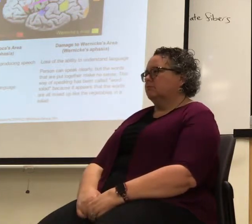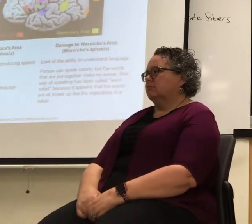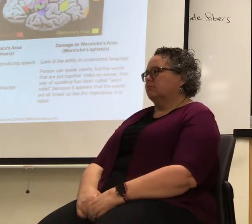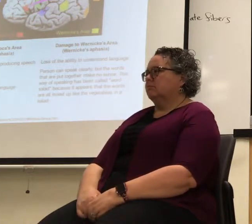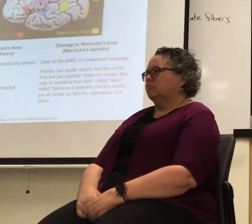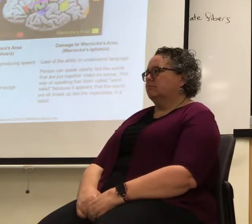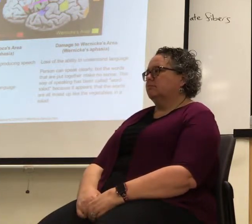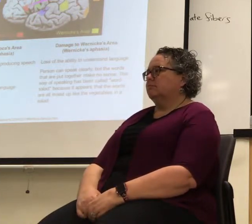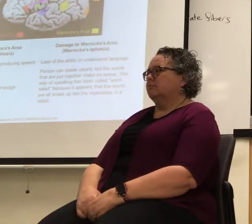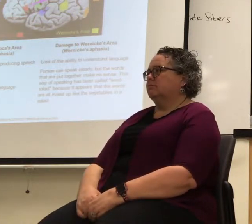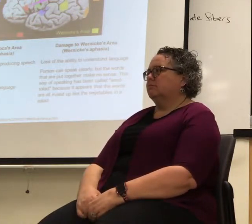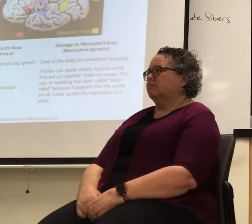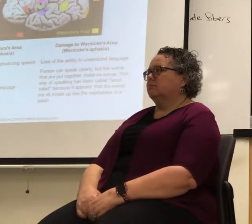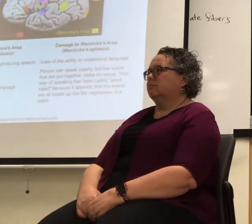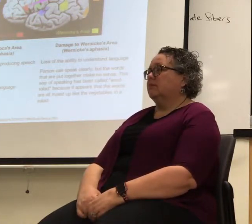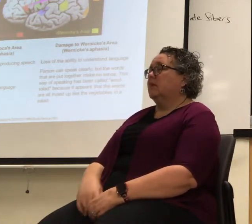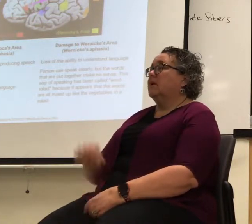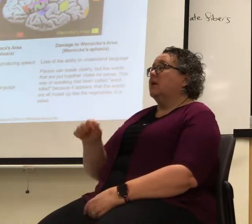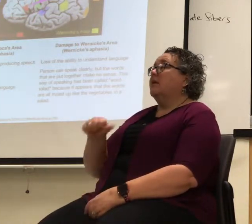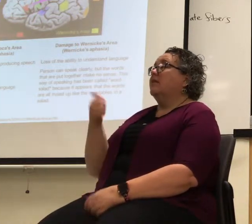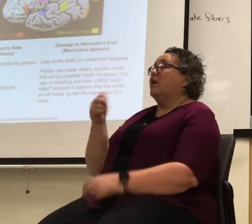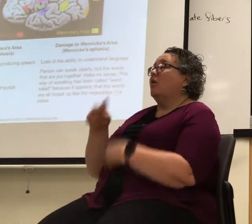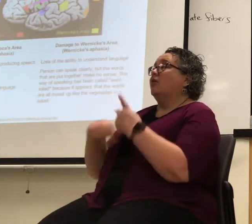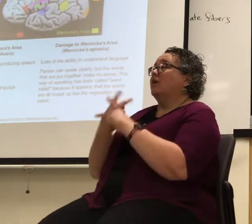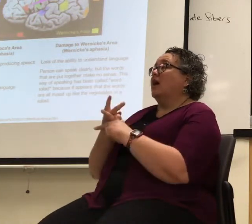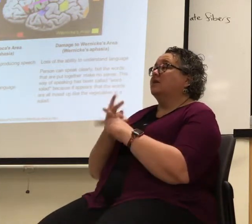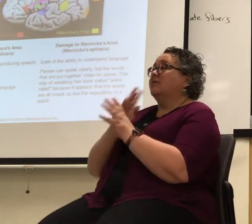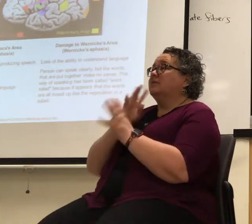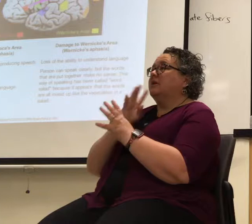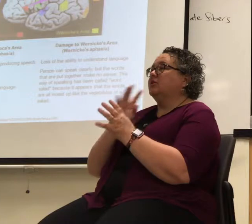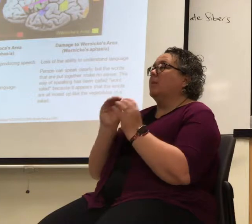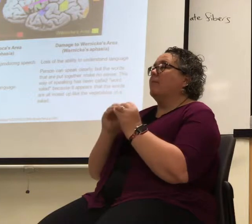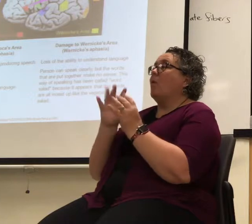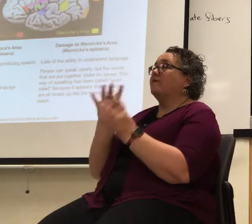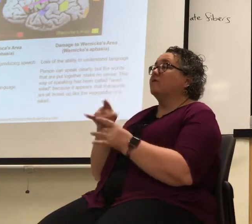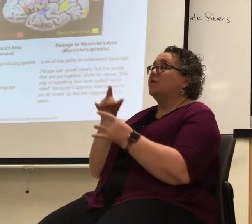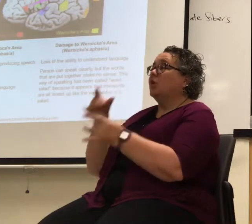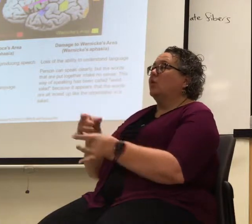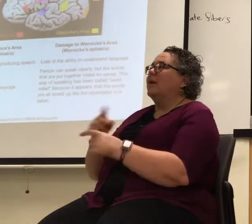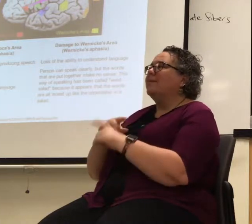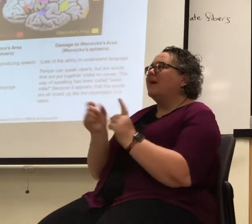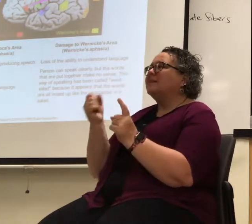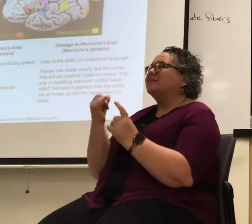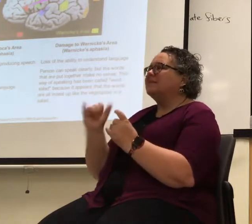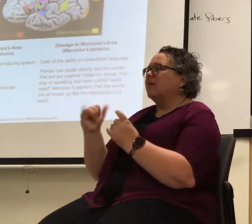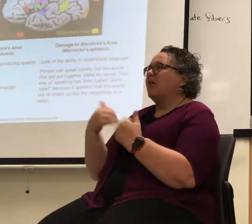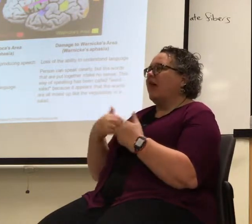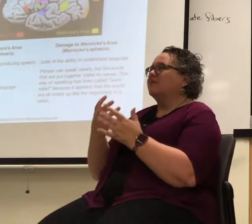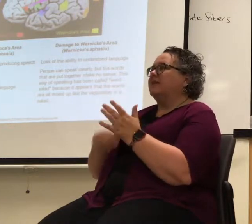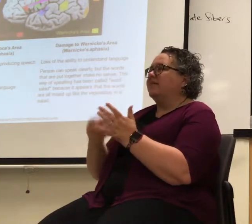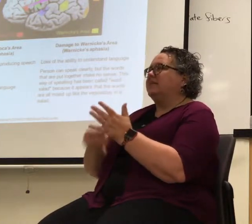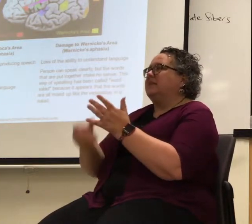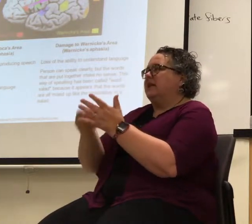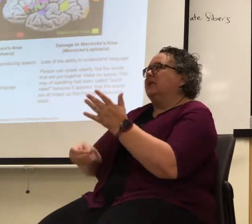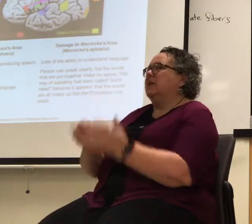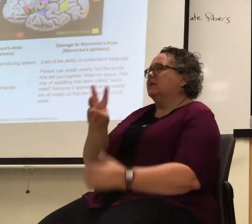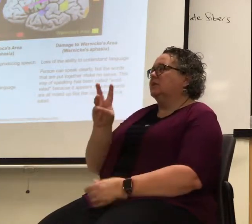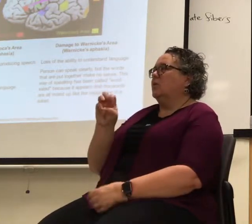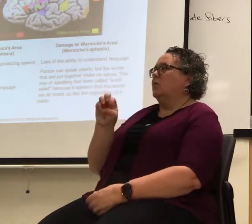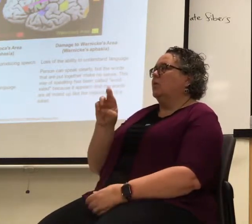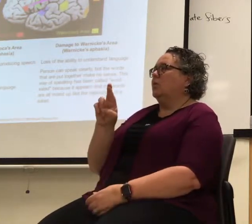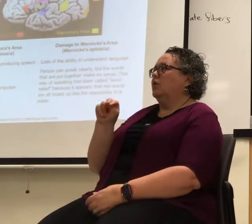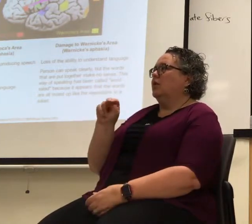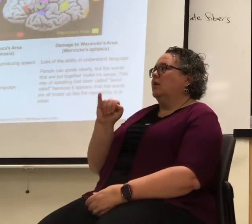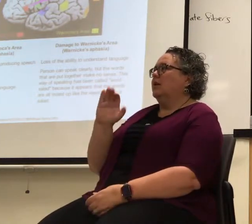say. The other kind of speech, which is more fluent, but still there's a deficit, is Wernicke's aphasia, sometimes